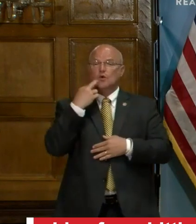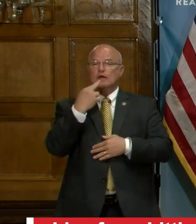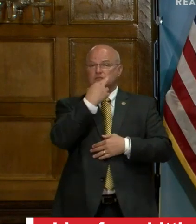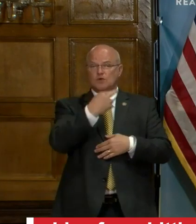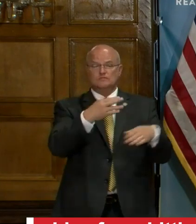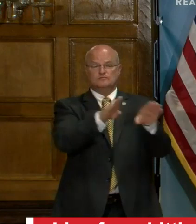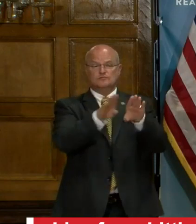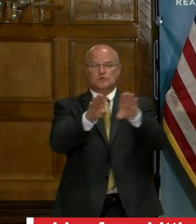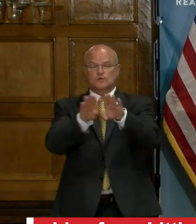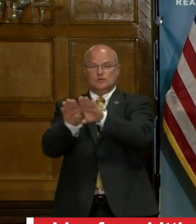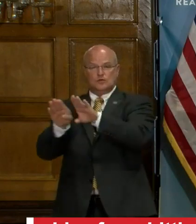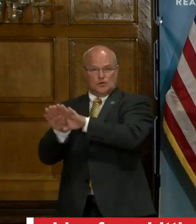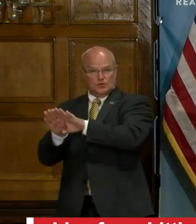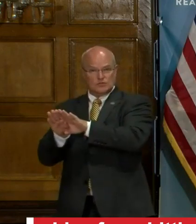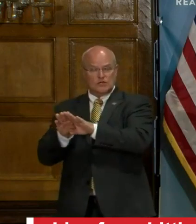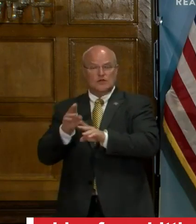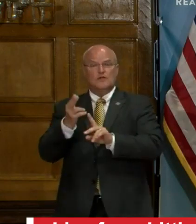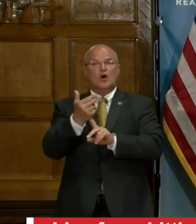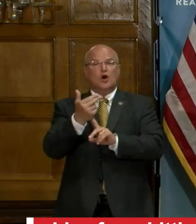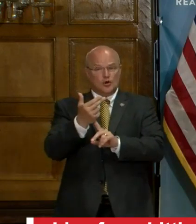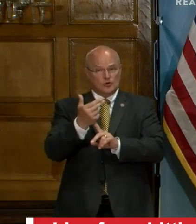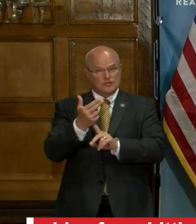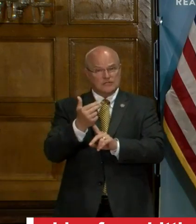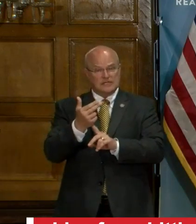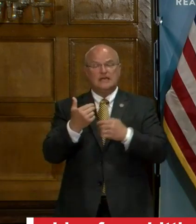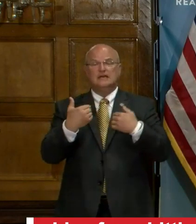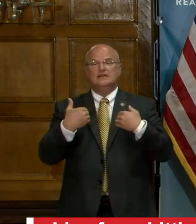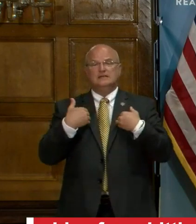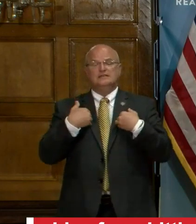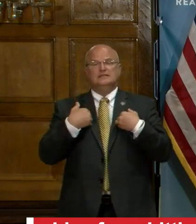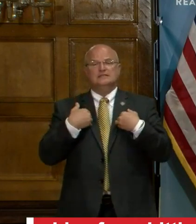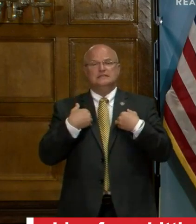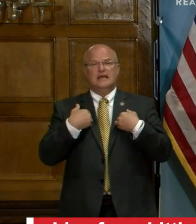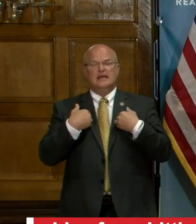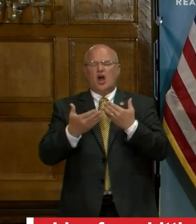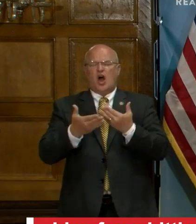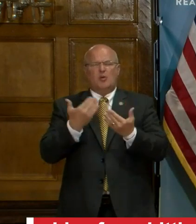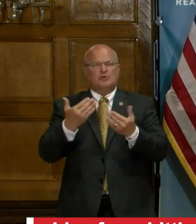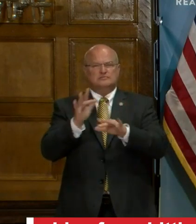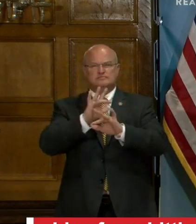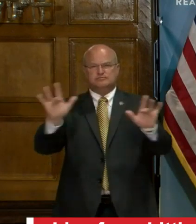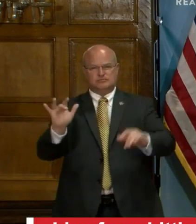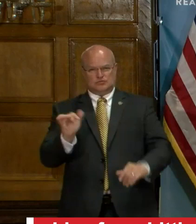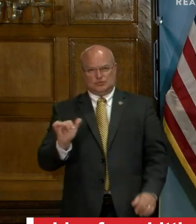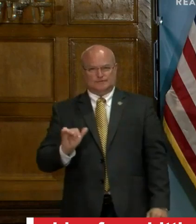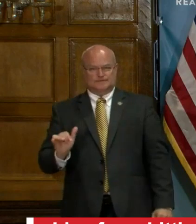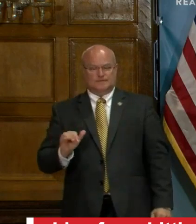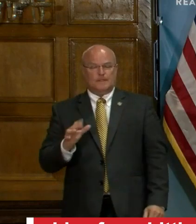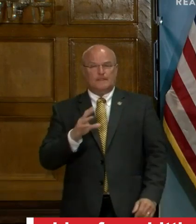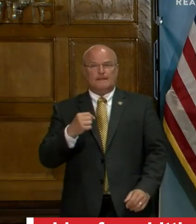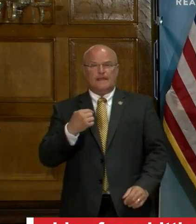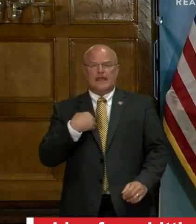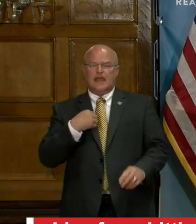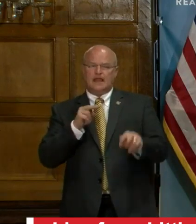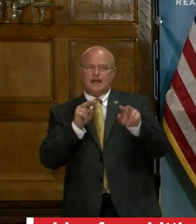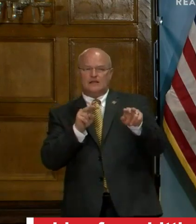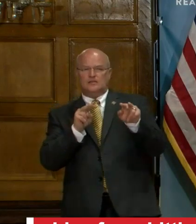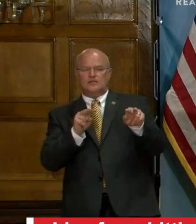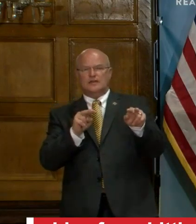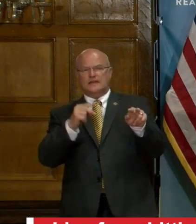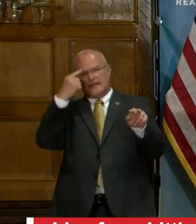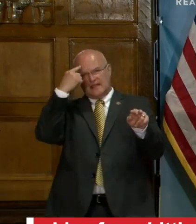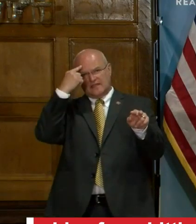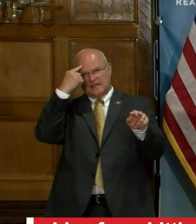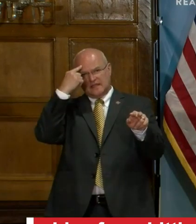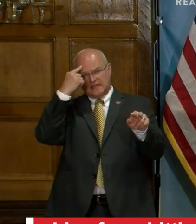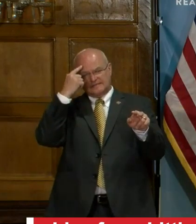were closed, the hotels were almost empty. And I look at that, and